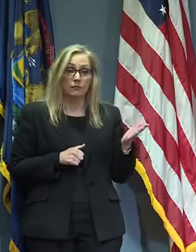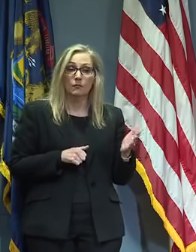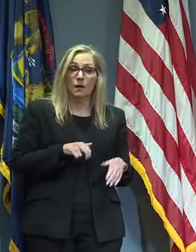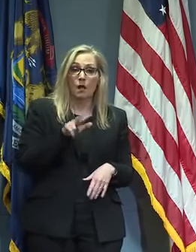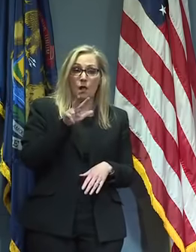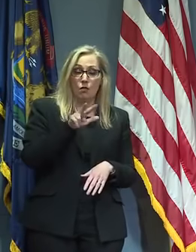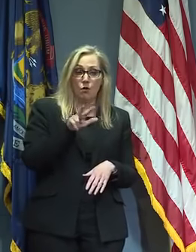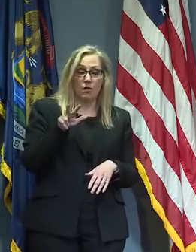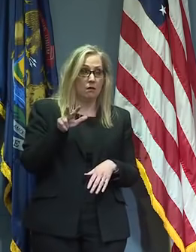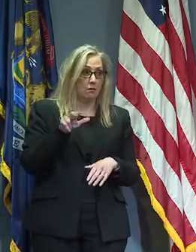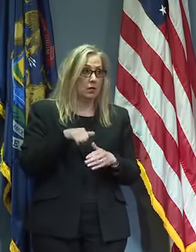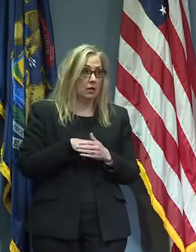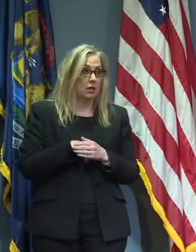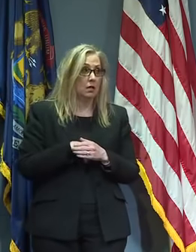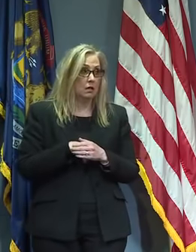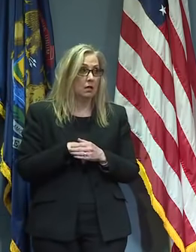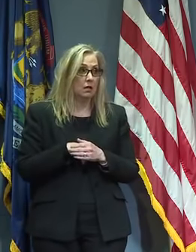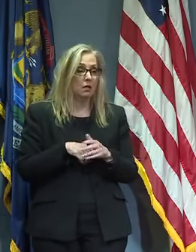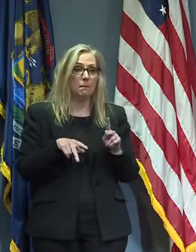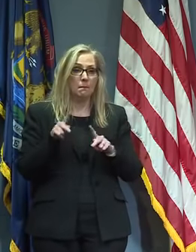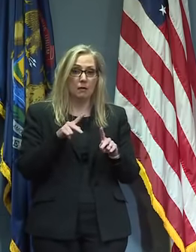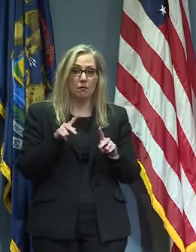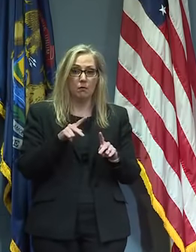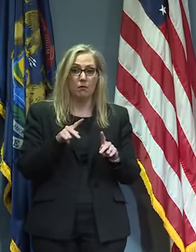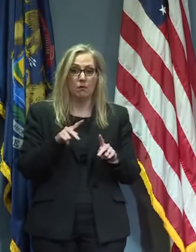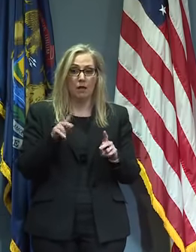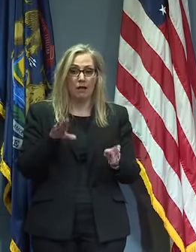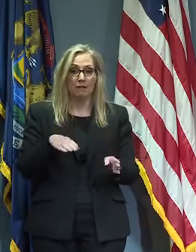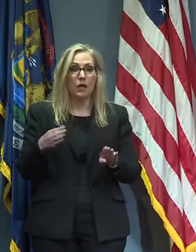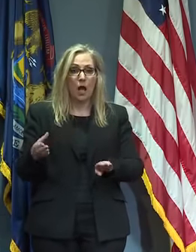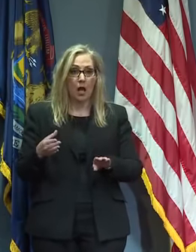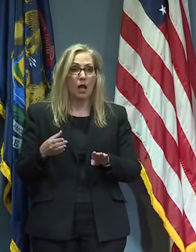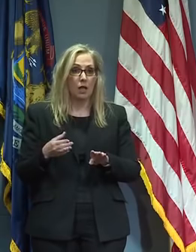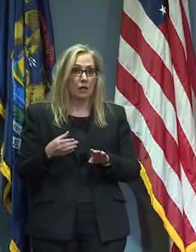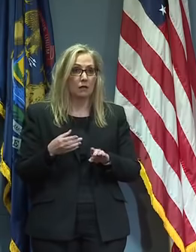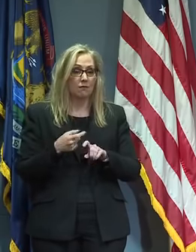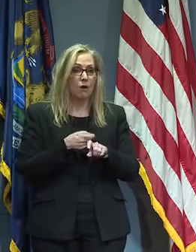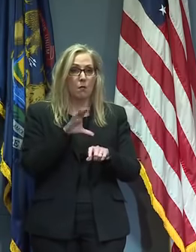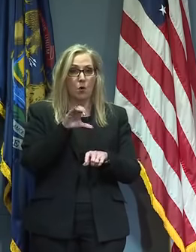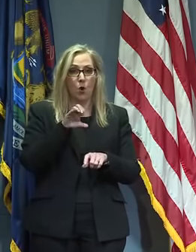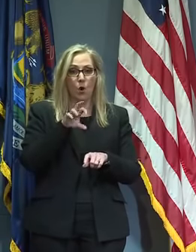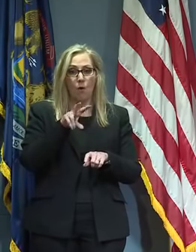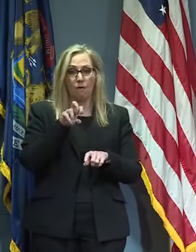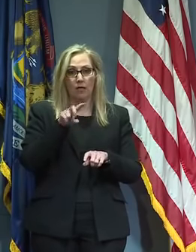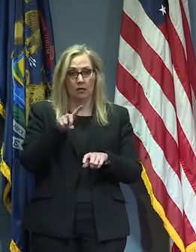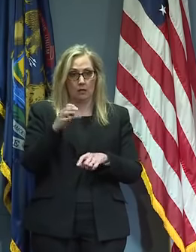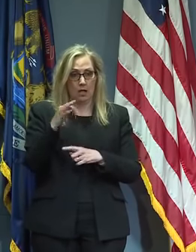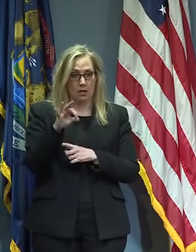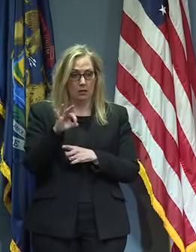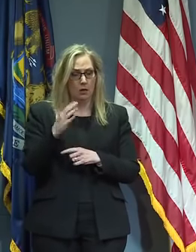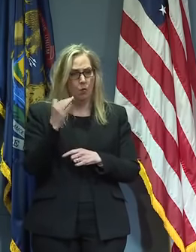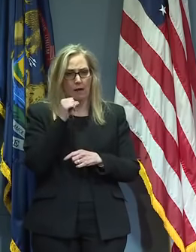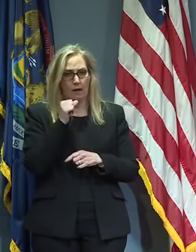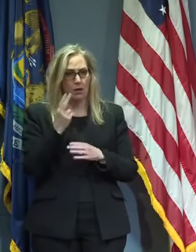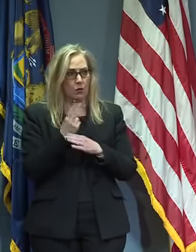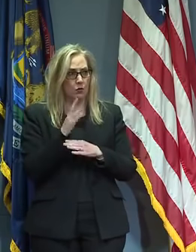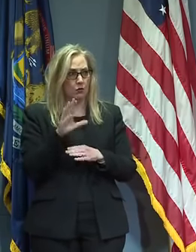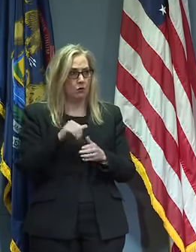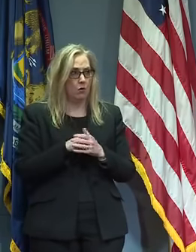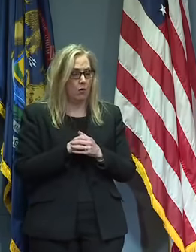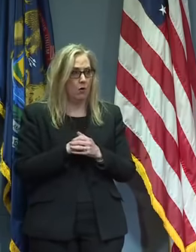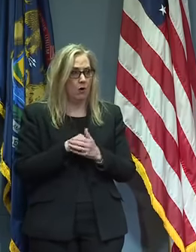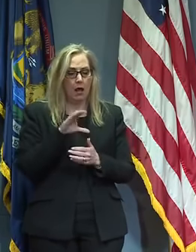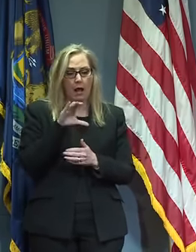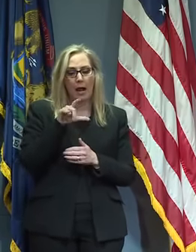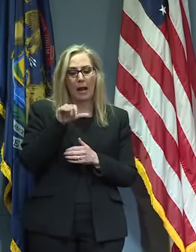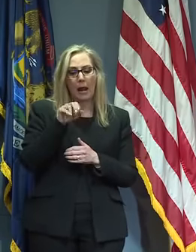33 prisoners, mostly elderly, have died because of COVID-19. Why not use your clemency